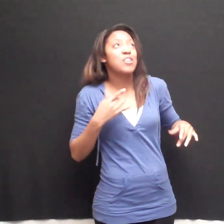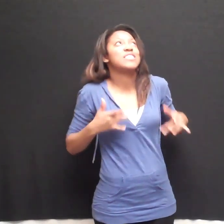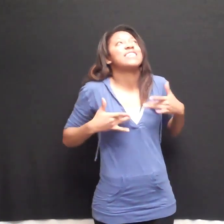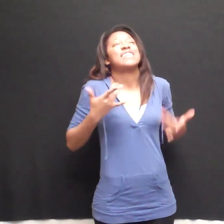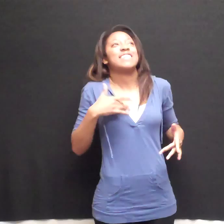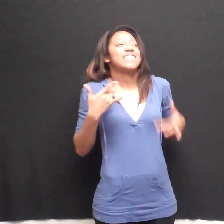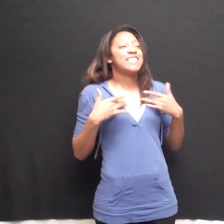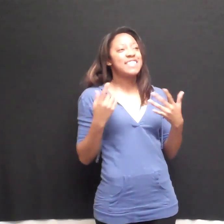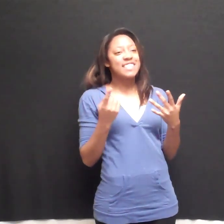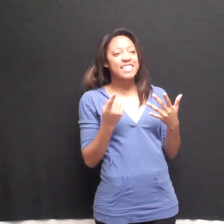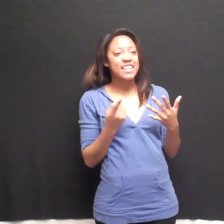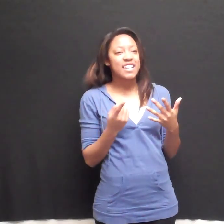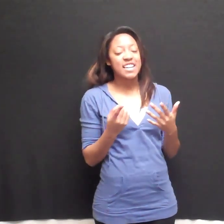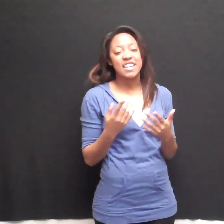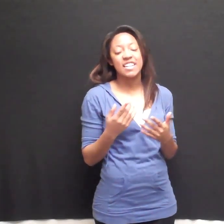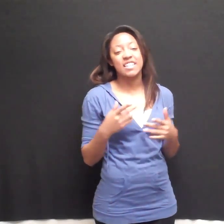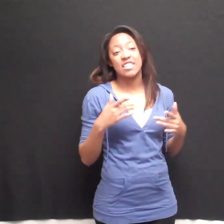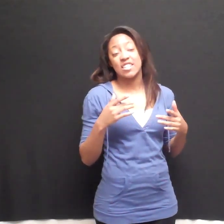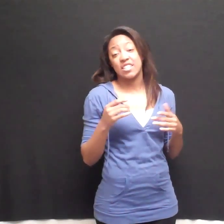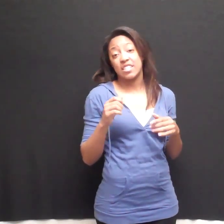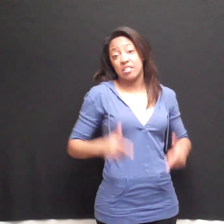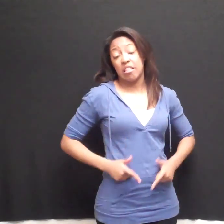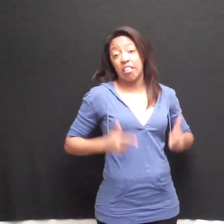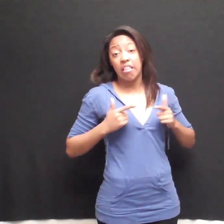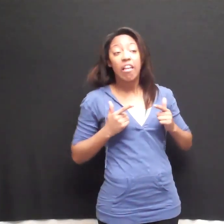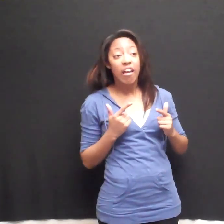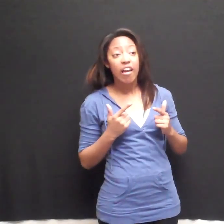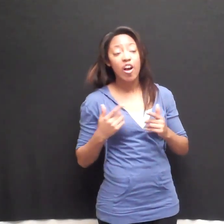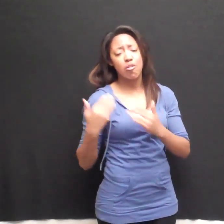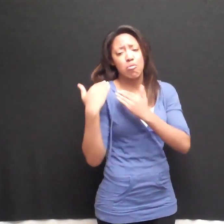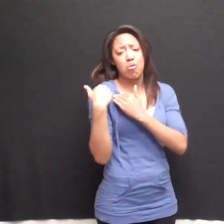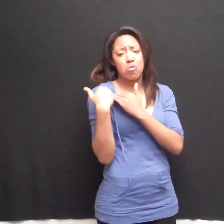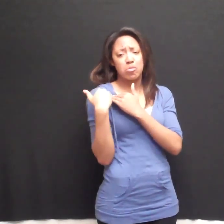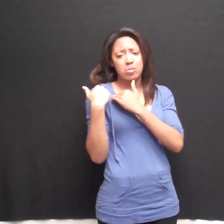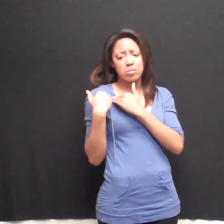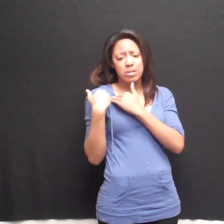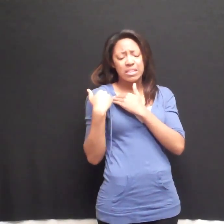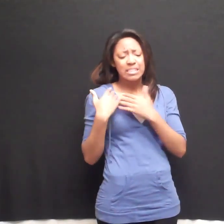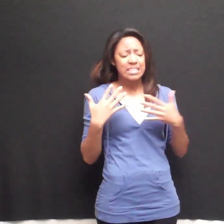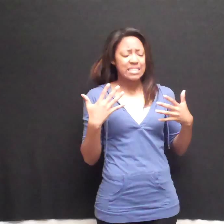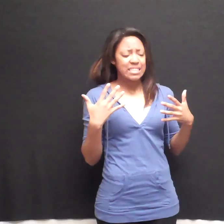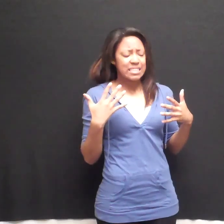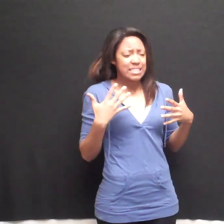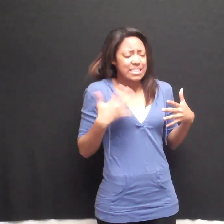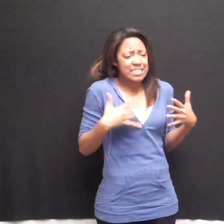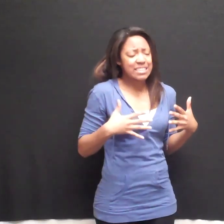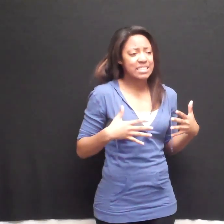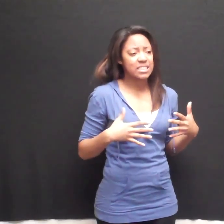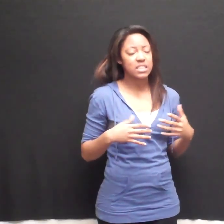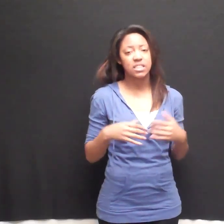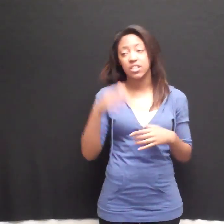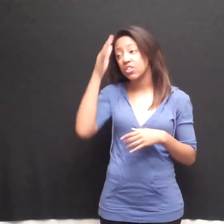own responsibility, but was also afraid. Don't look so frightened, he said.